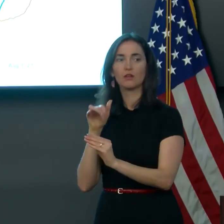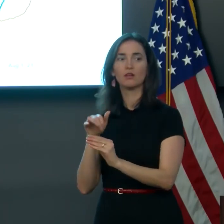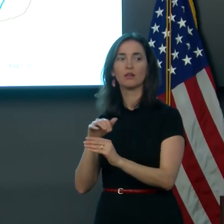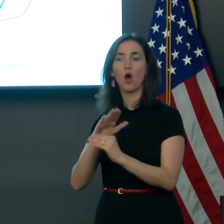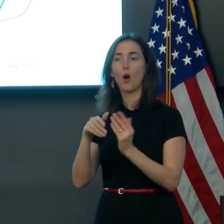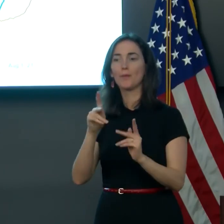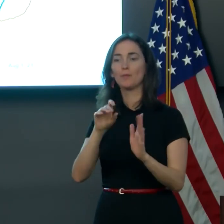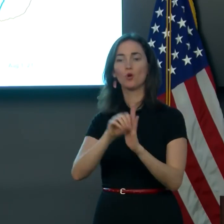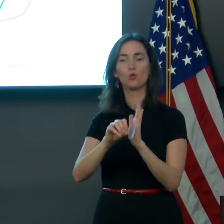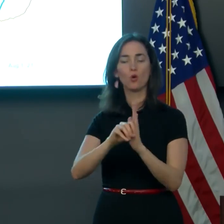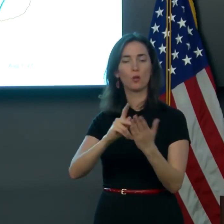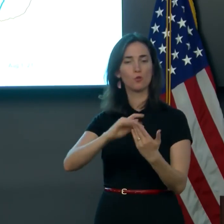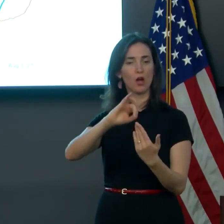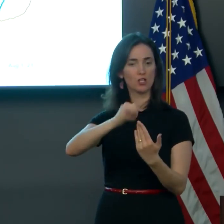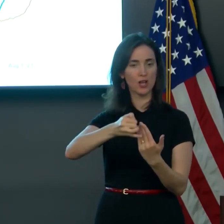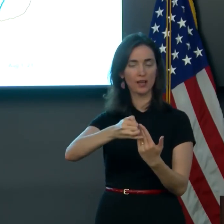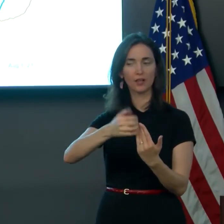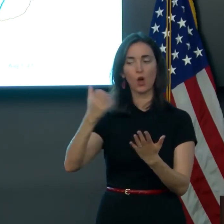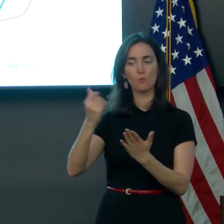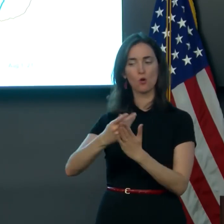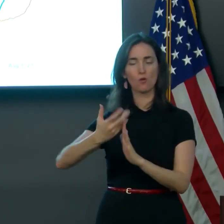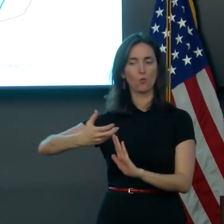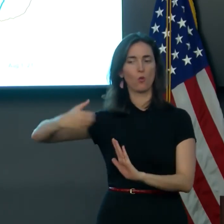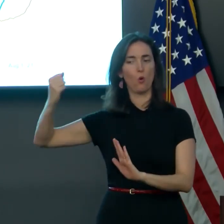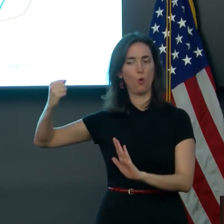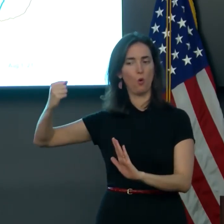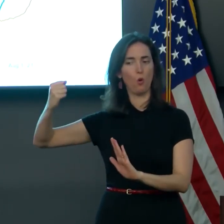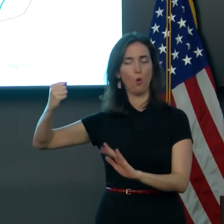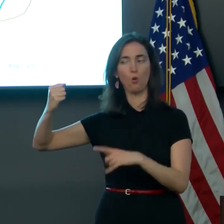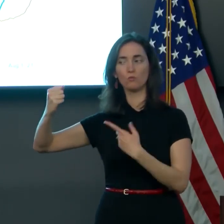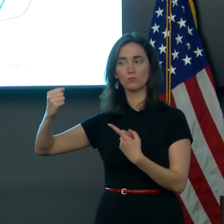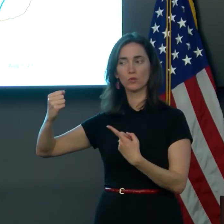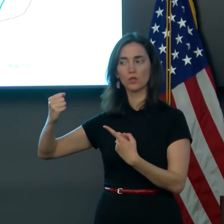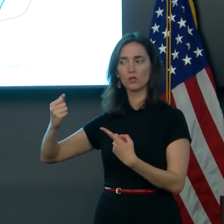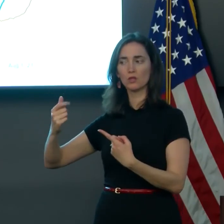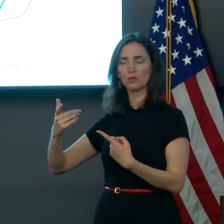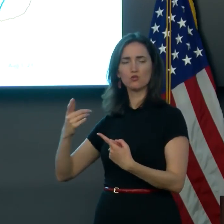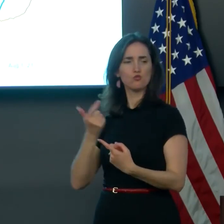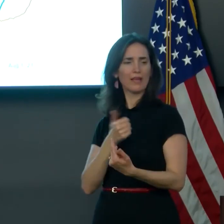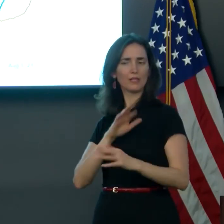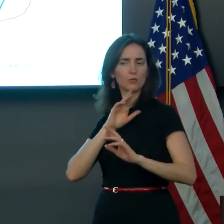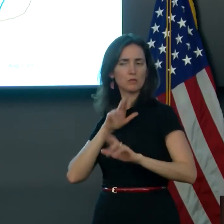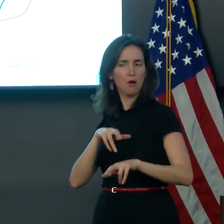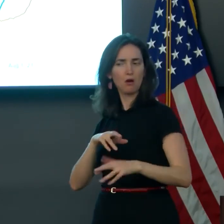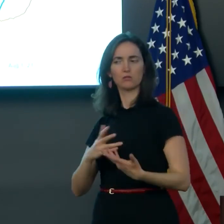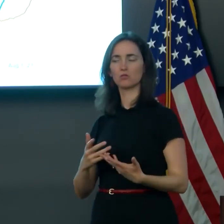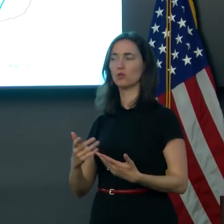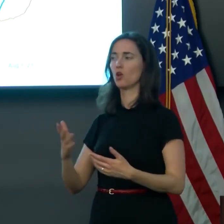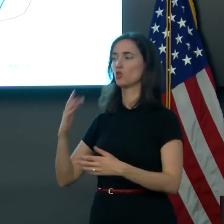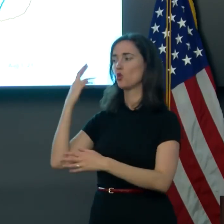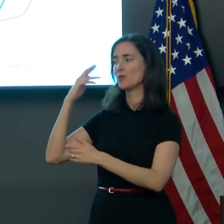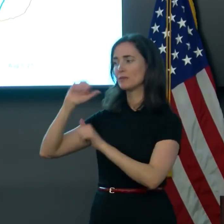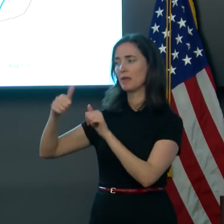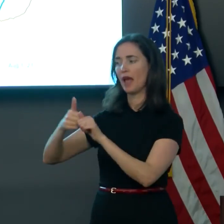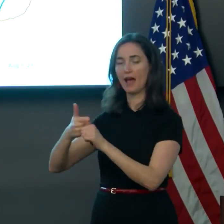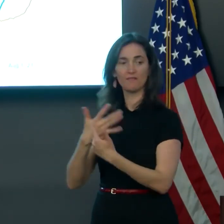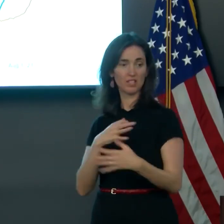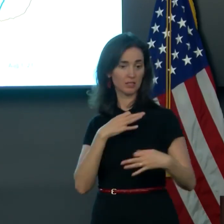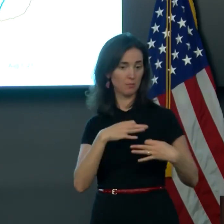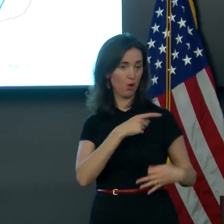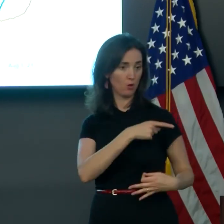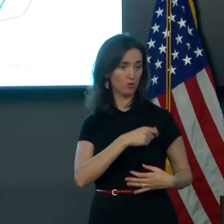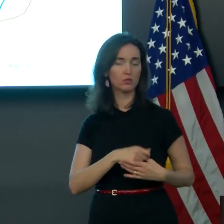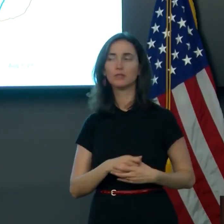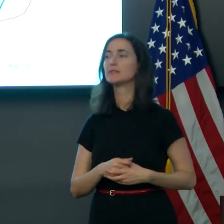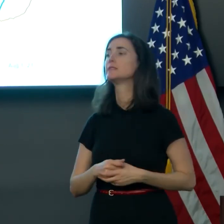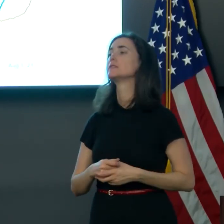New Orleans projects. Have you been filled in on what the reasoning was there, and what's your response? No, but there's not a good reason,